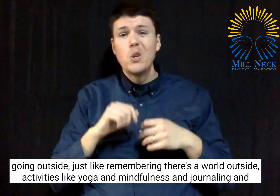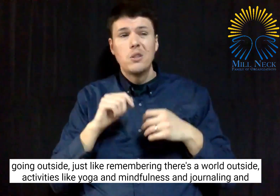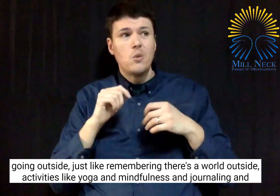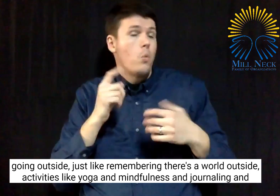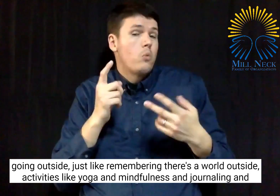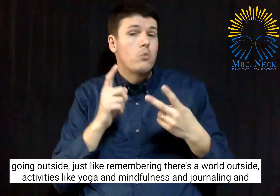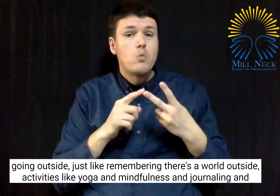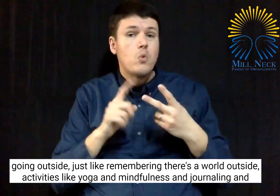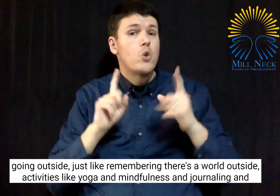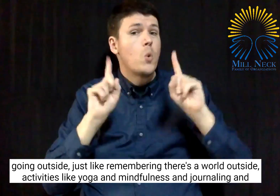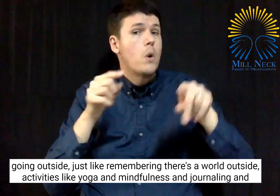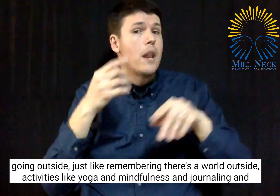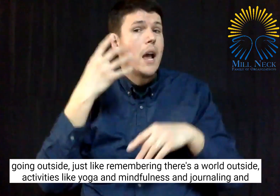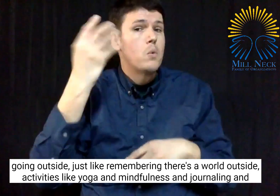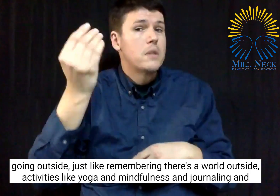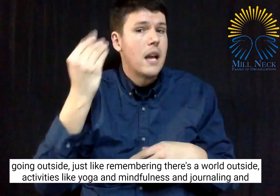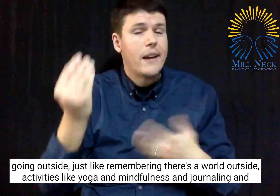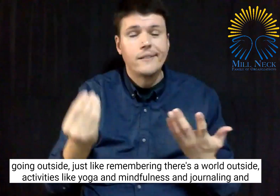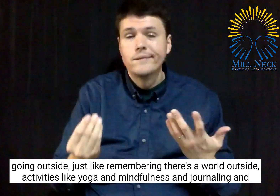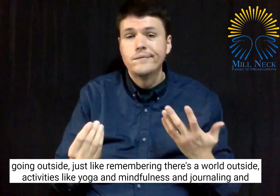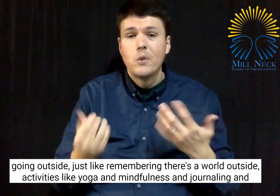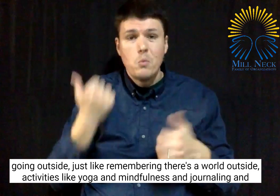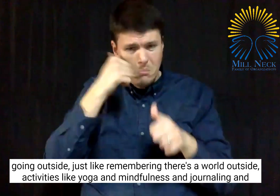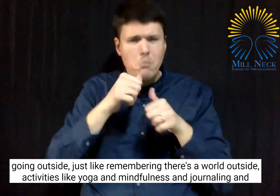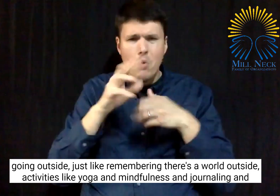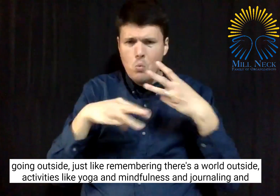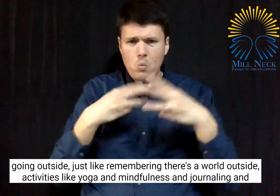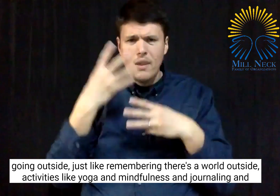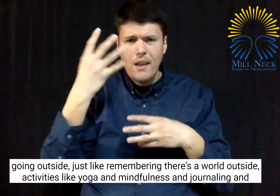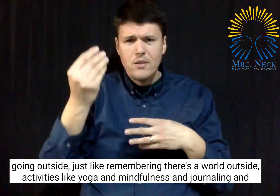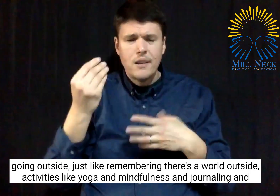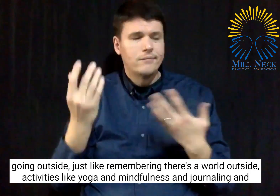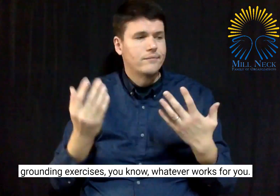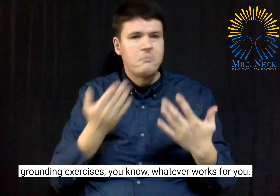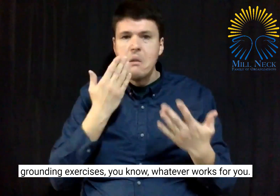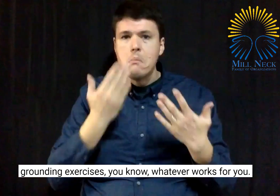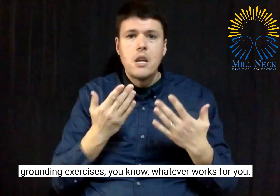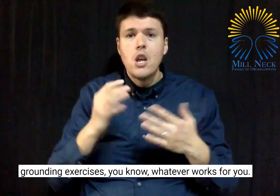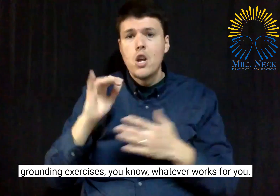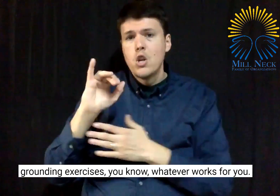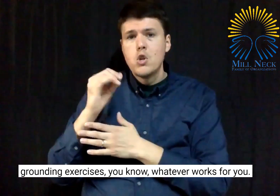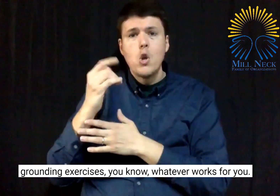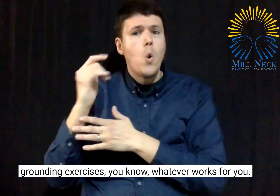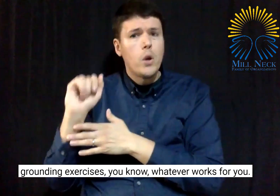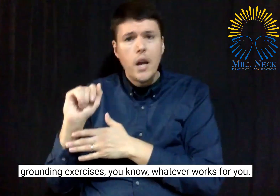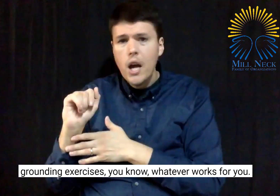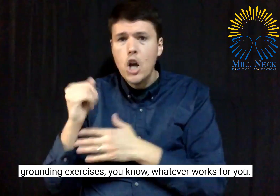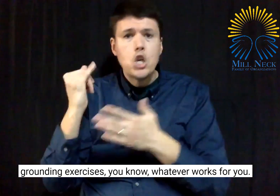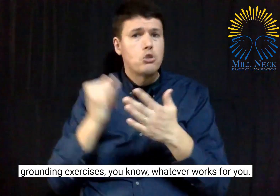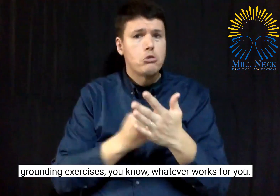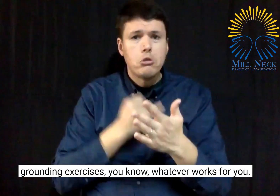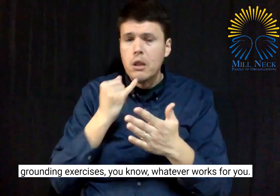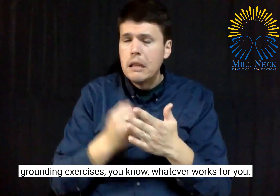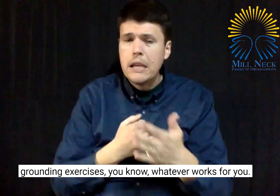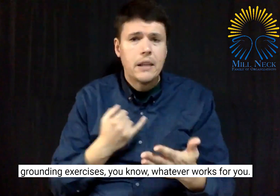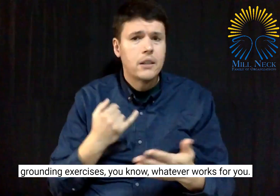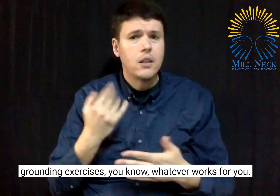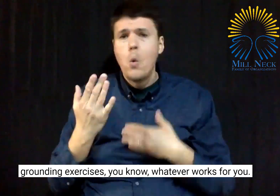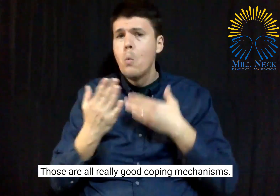outside. Activities like yoga and mindfulness and journaling and grounding exercises, whatever works for you, those are